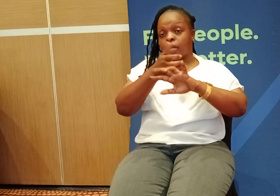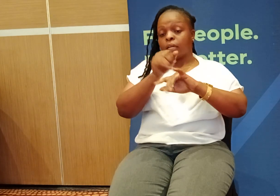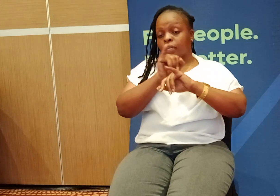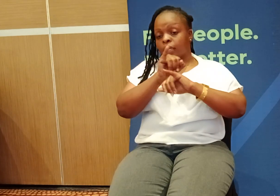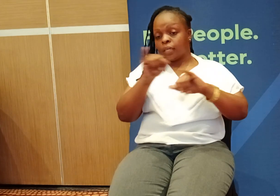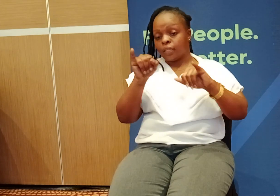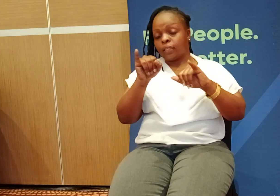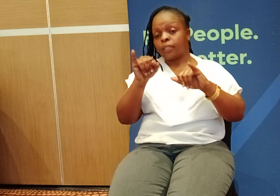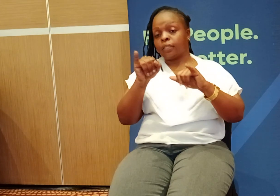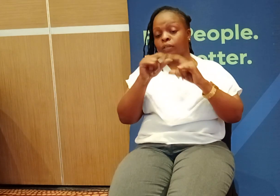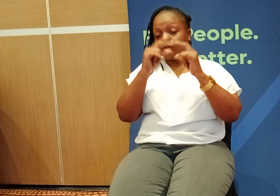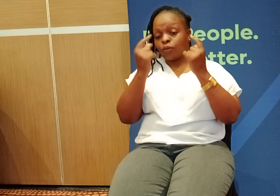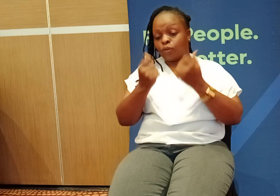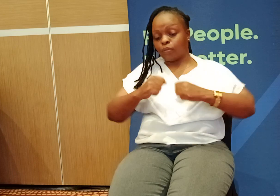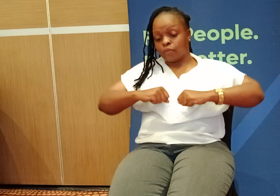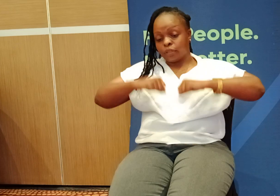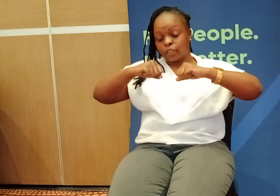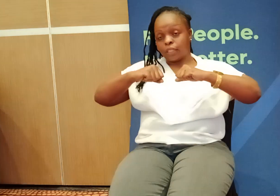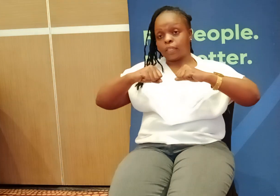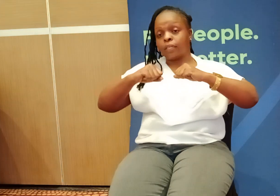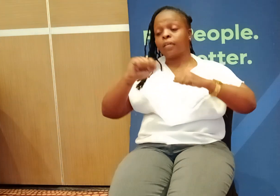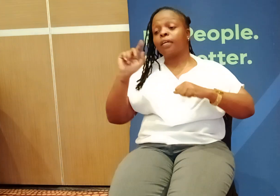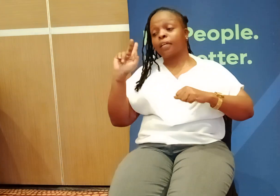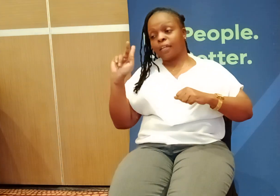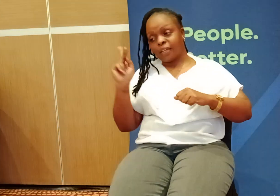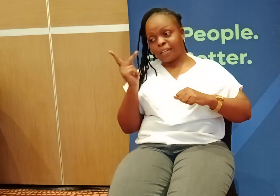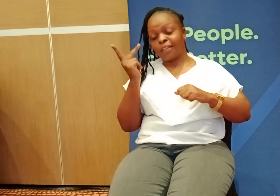in Kenya, I dare say we're still the number 1 bank.